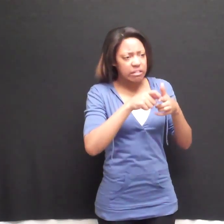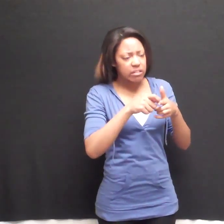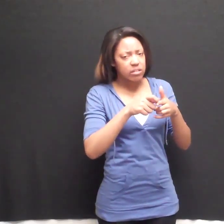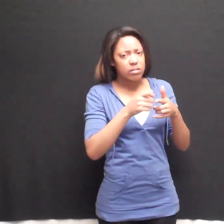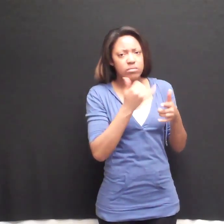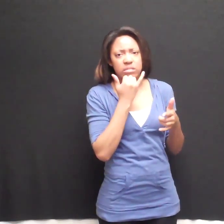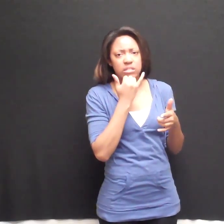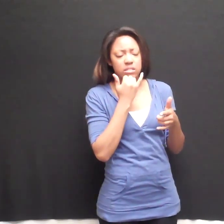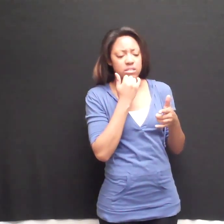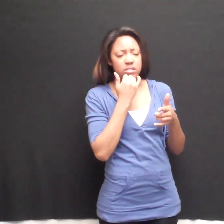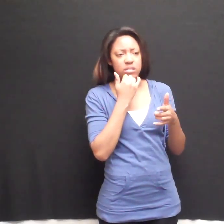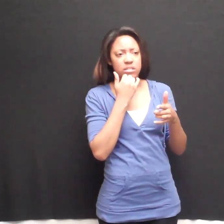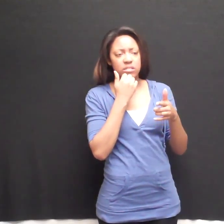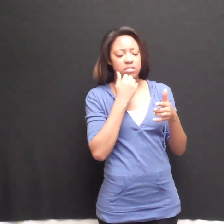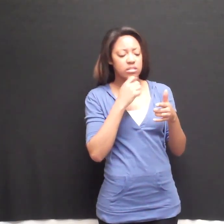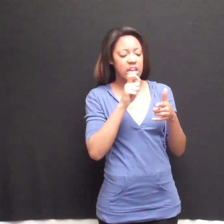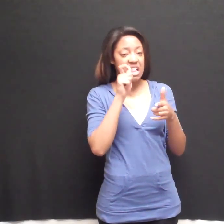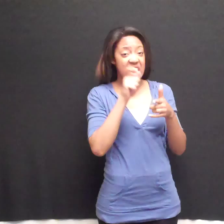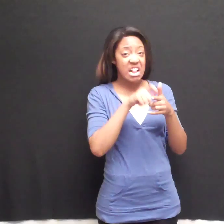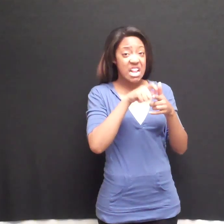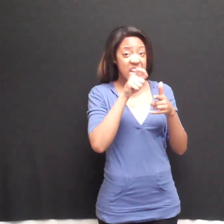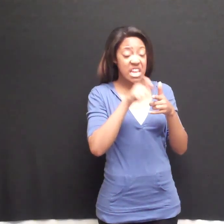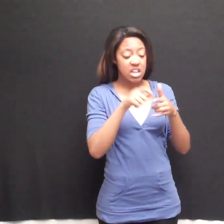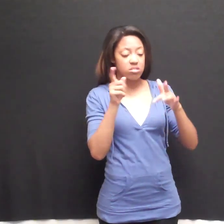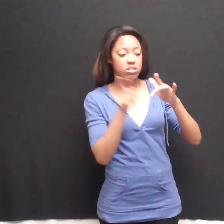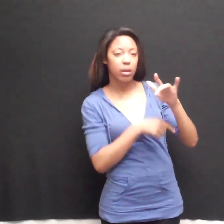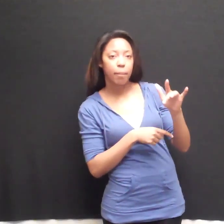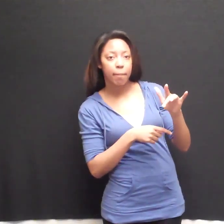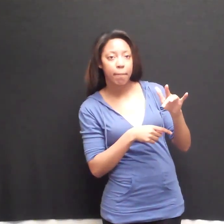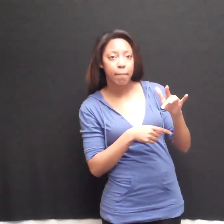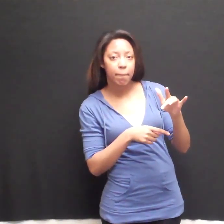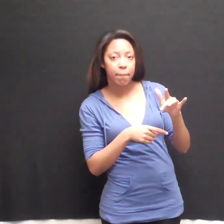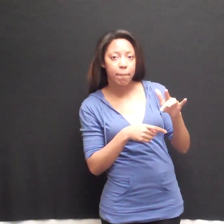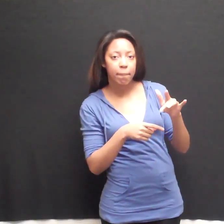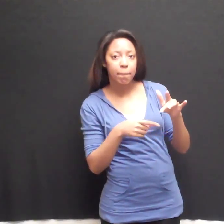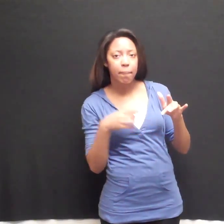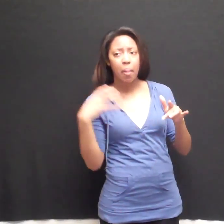One of the needles skips. And you get blamed for mistakes.